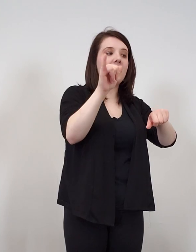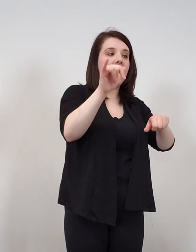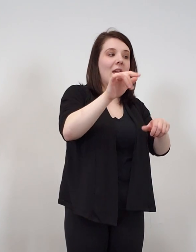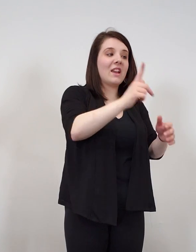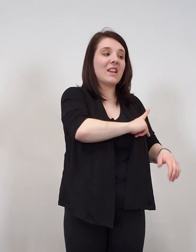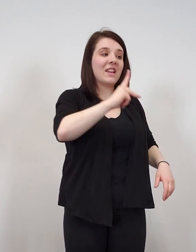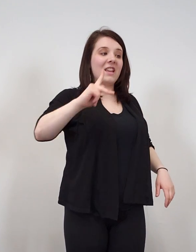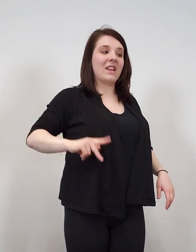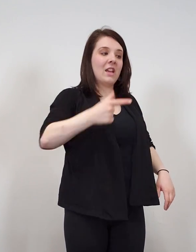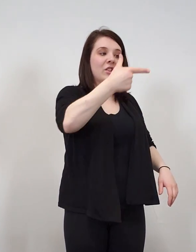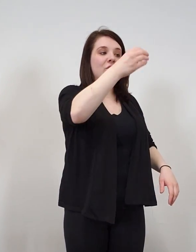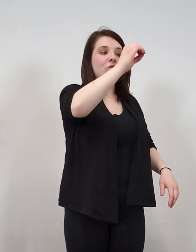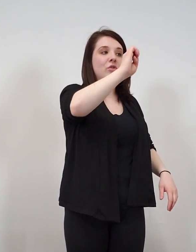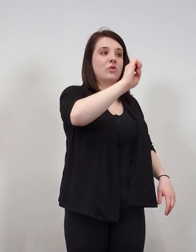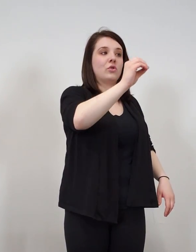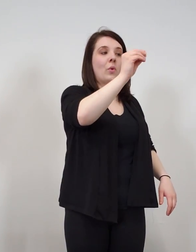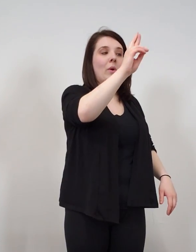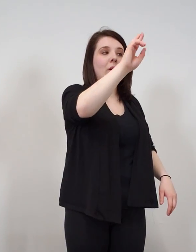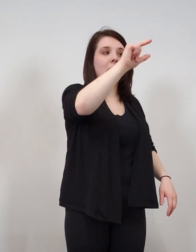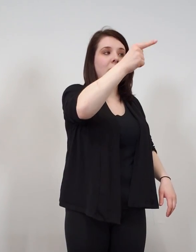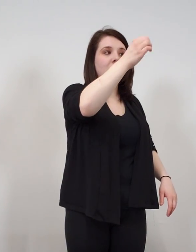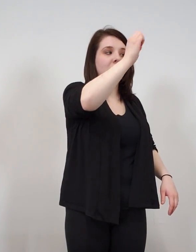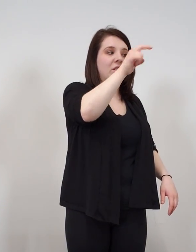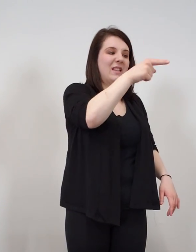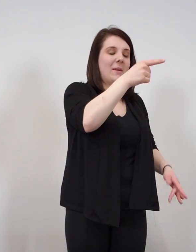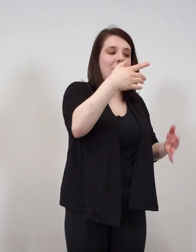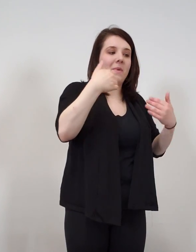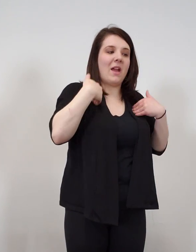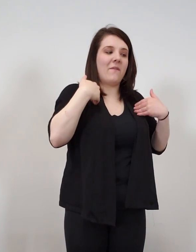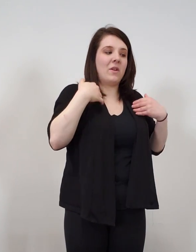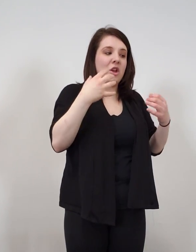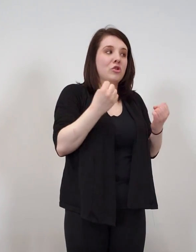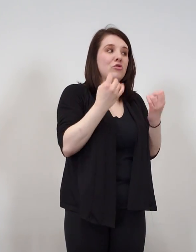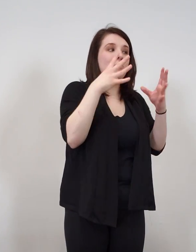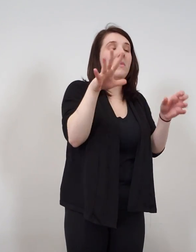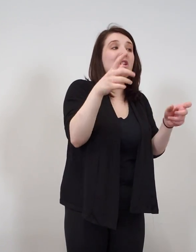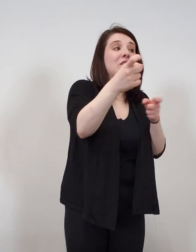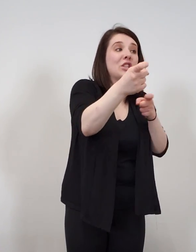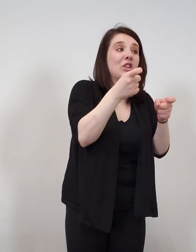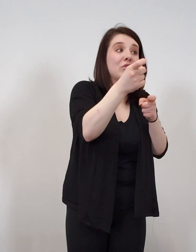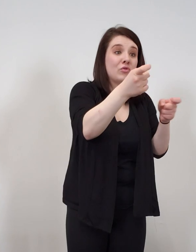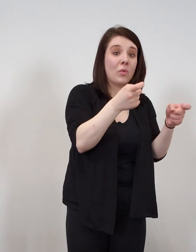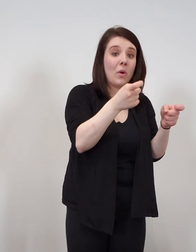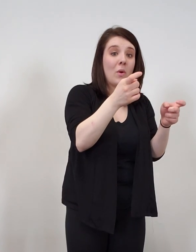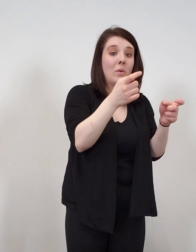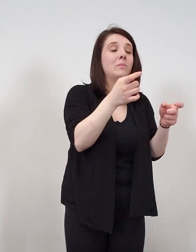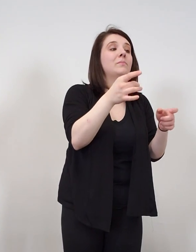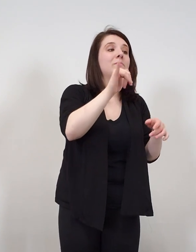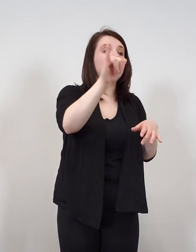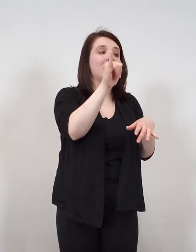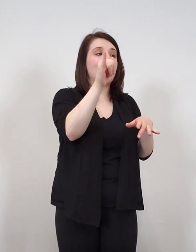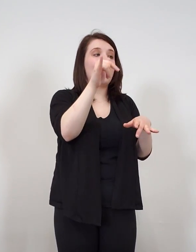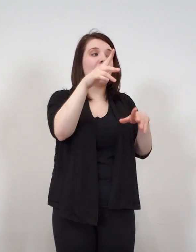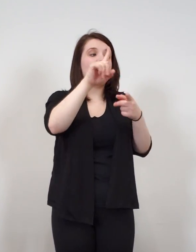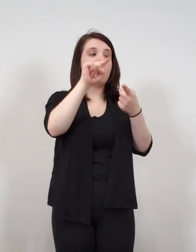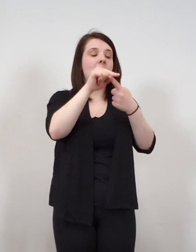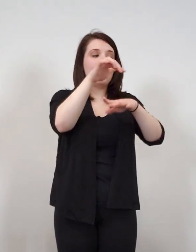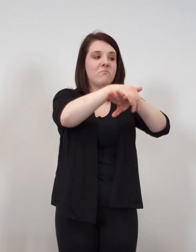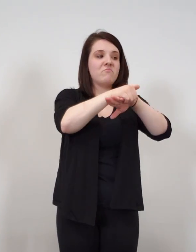seventh principle is individual rights. These are our personal liberties and privileges. And I